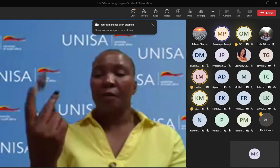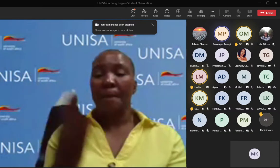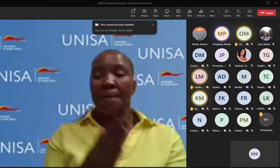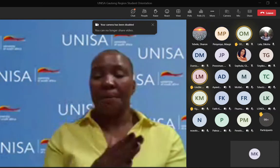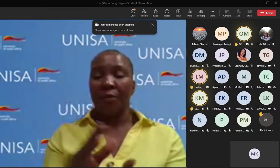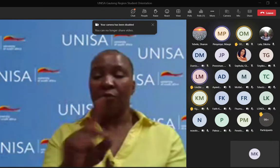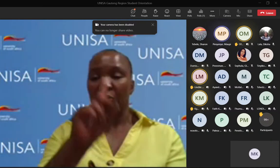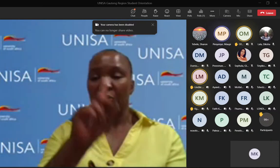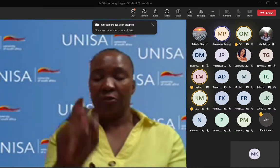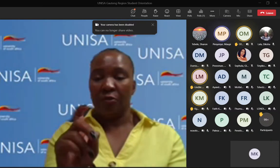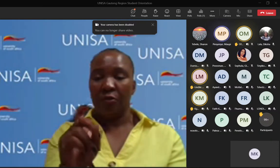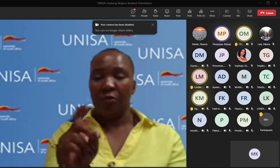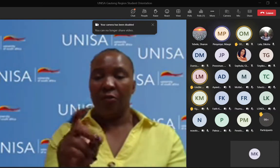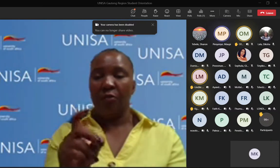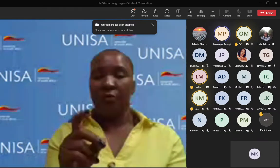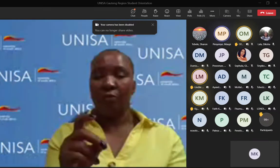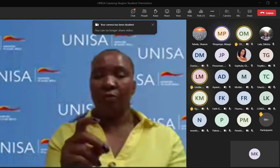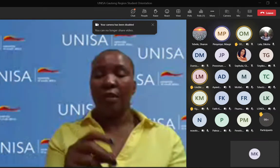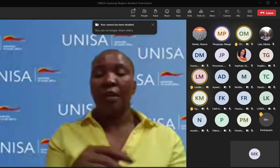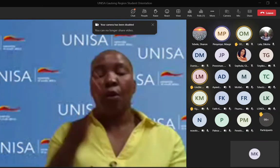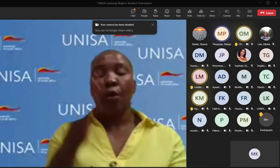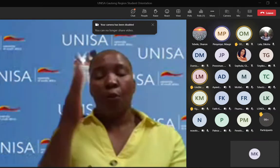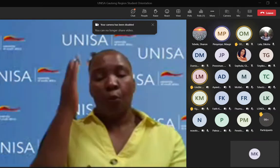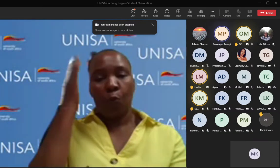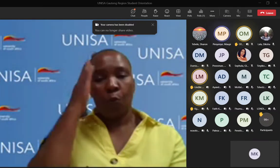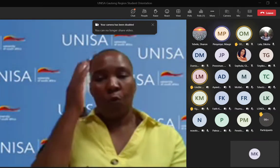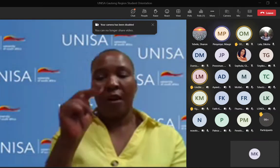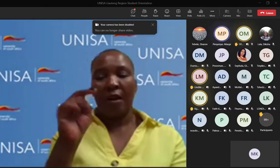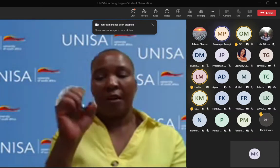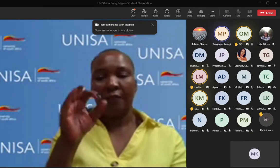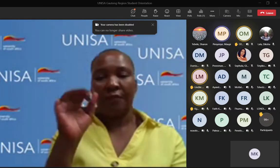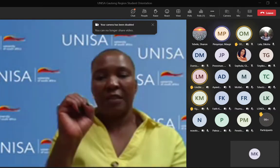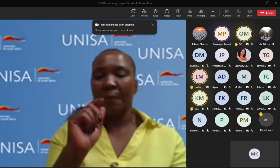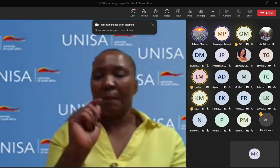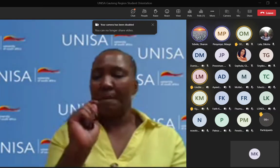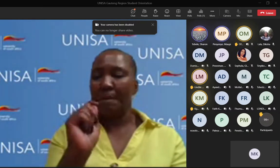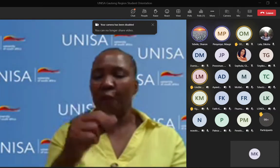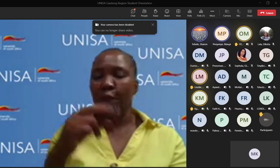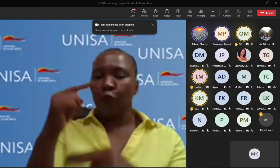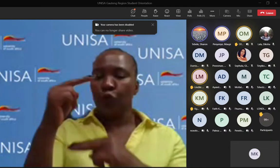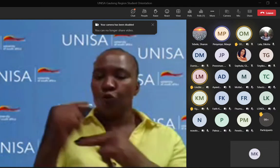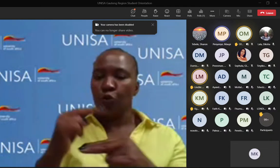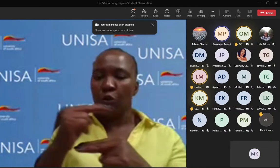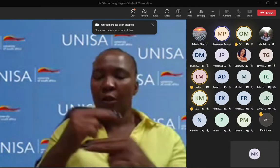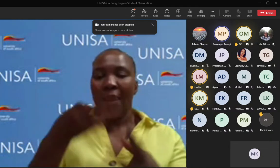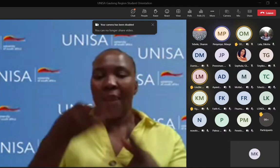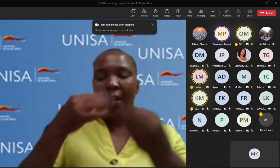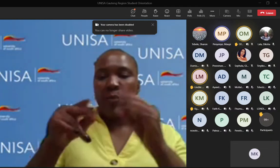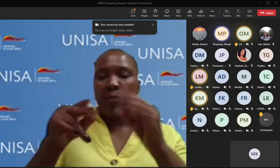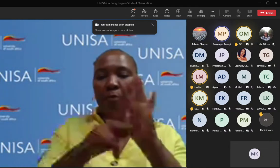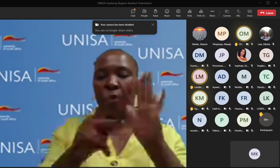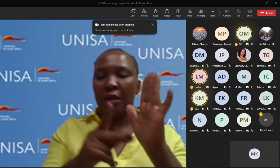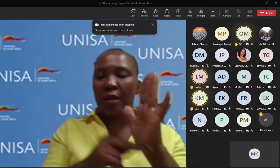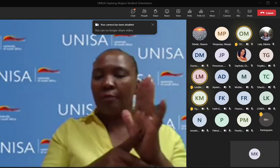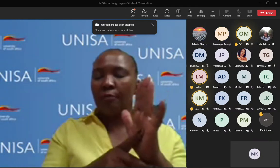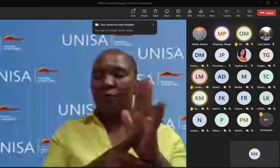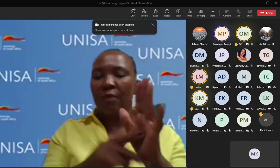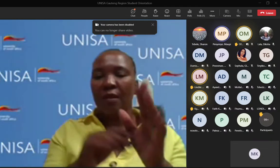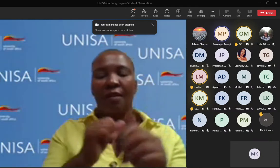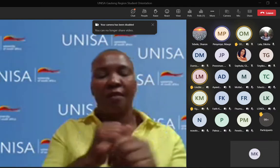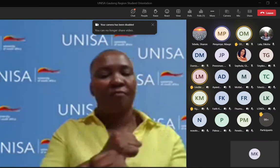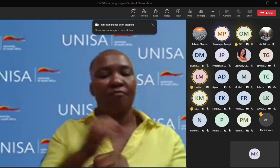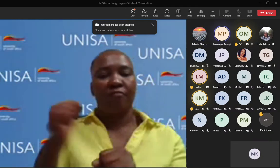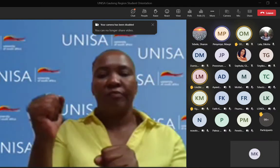is please note neftas does not find short learning problems at all only